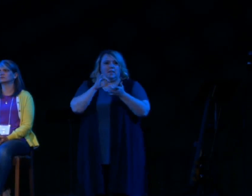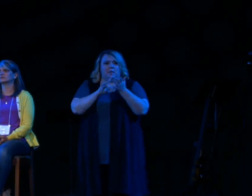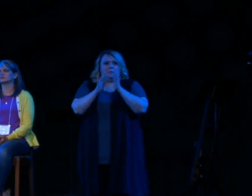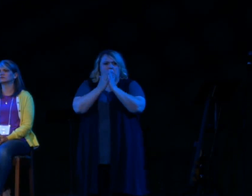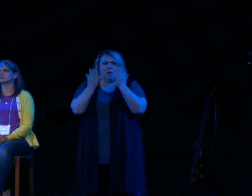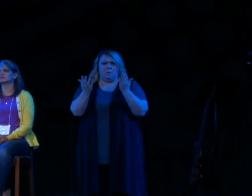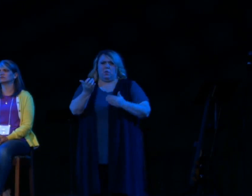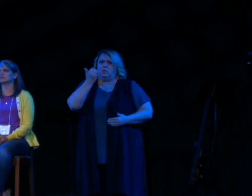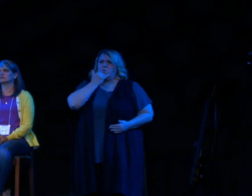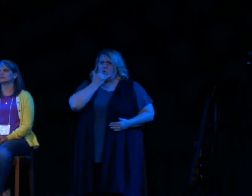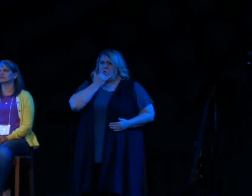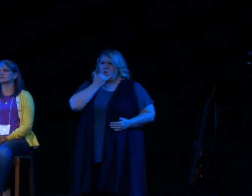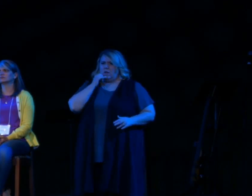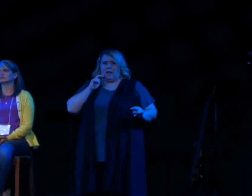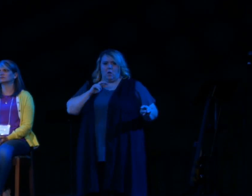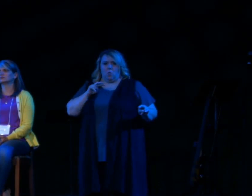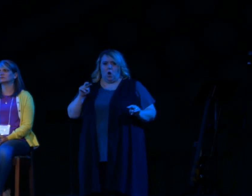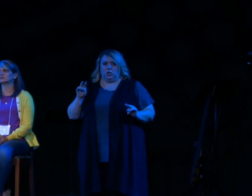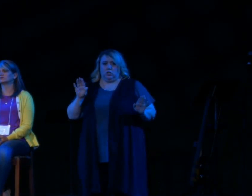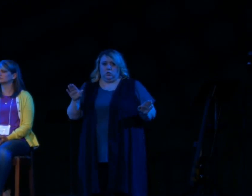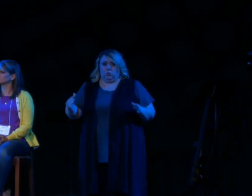and I watched the room.